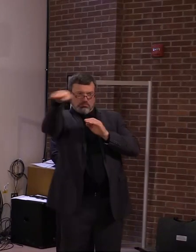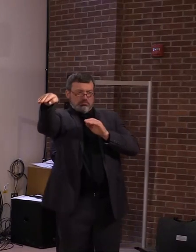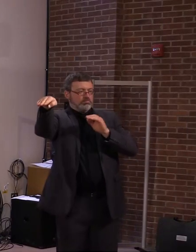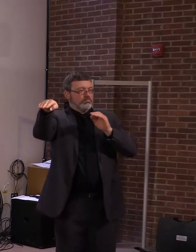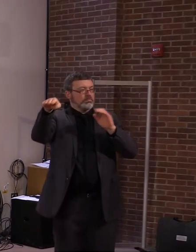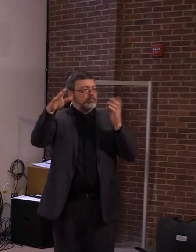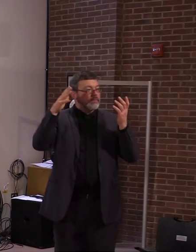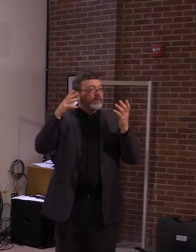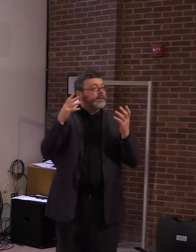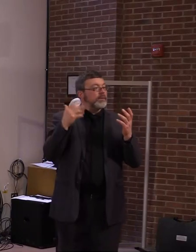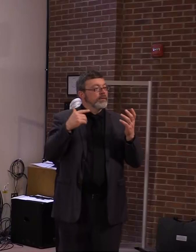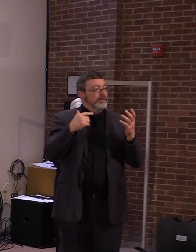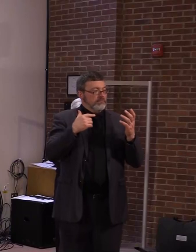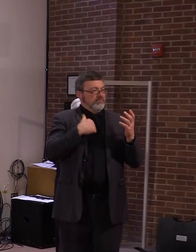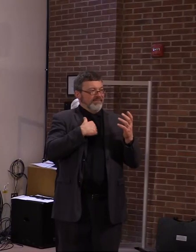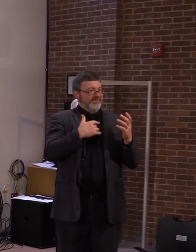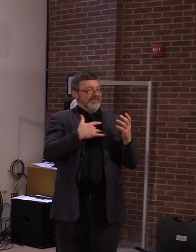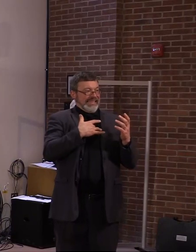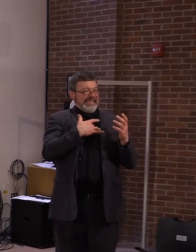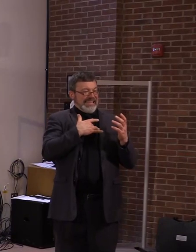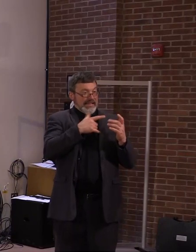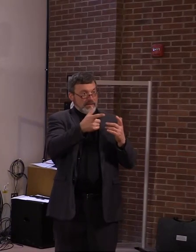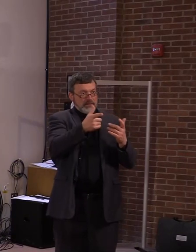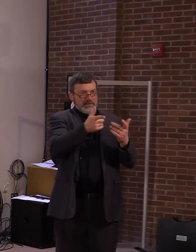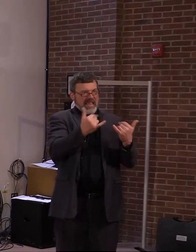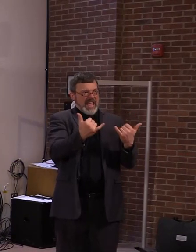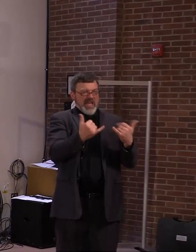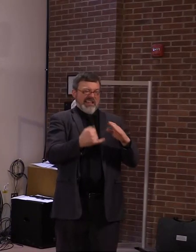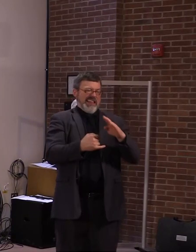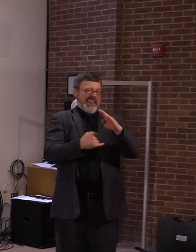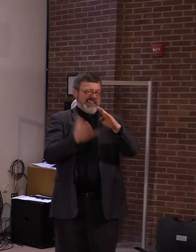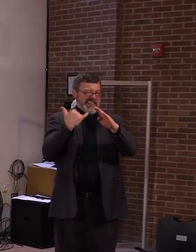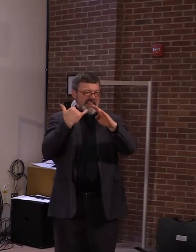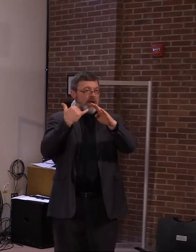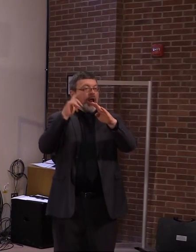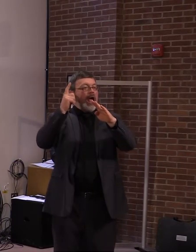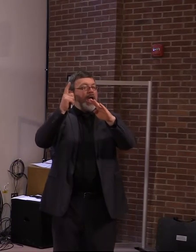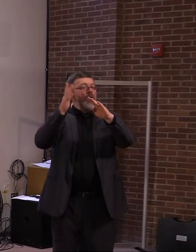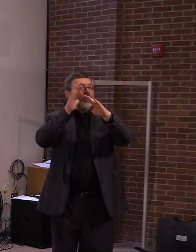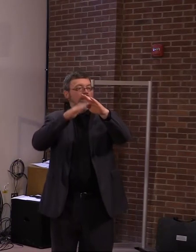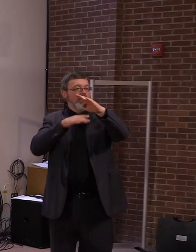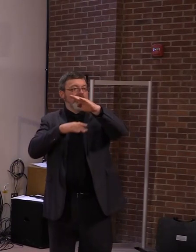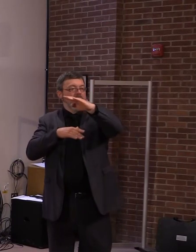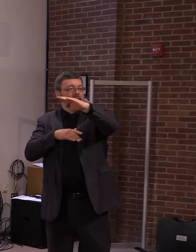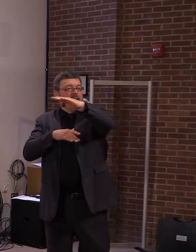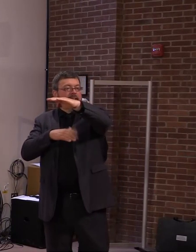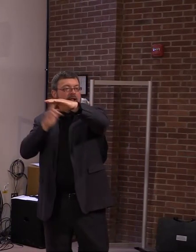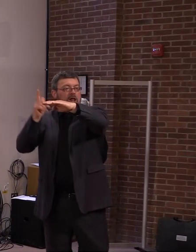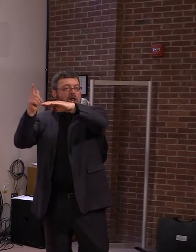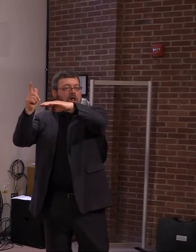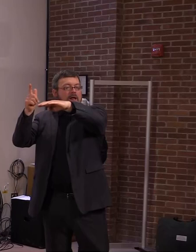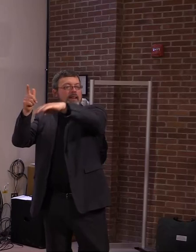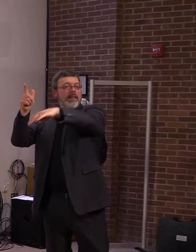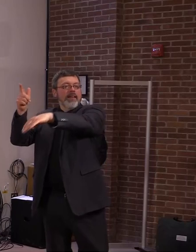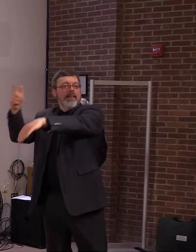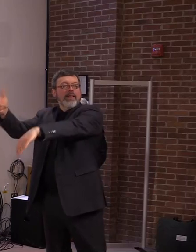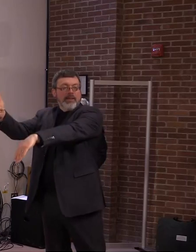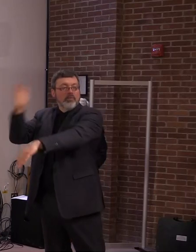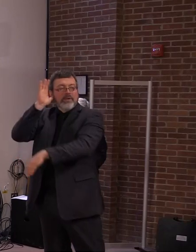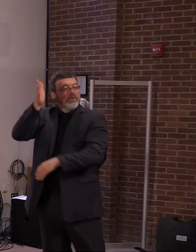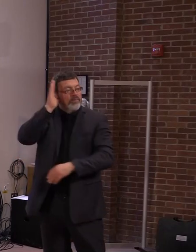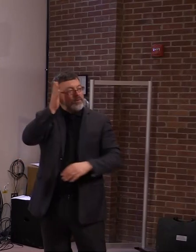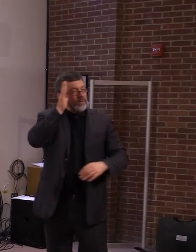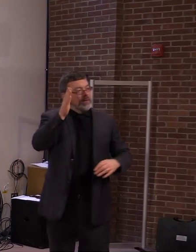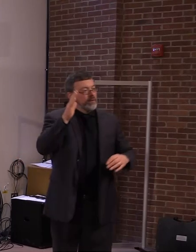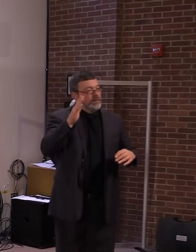the benefits of that, and that the number of cases, the number of hospitalizations, and so forth will subside over time.